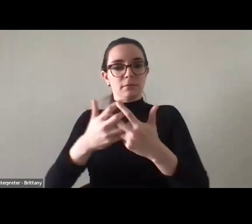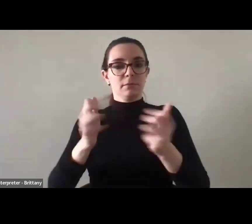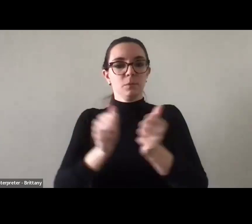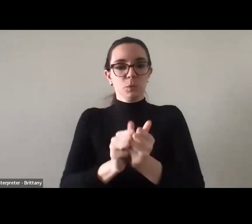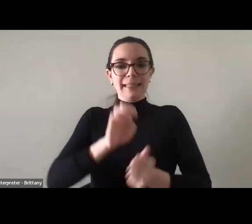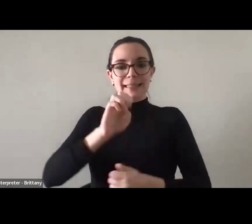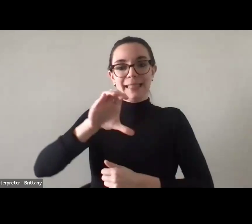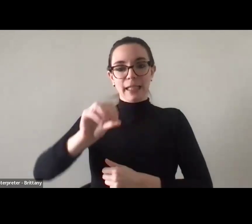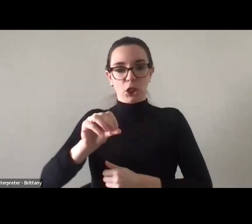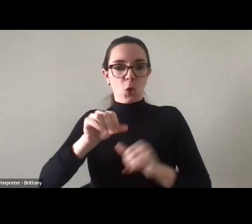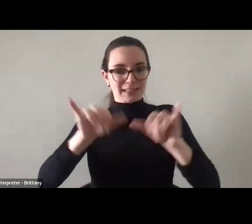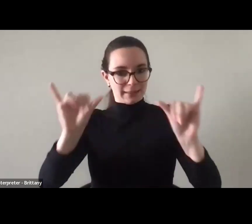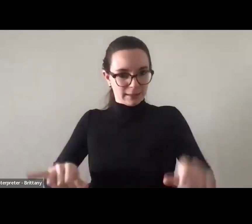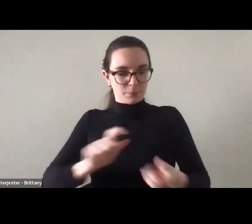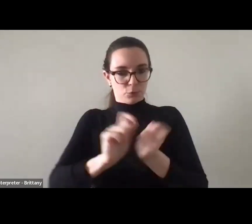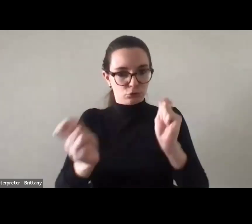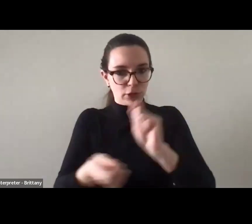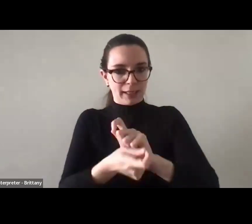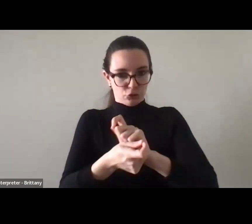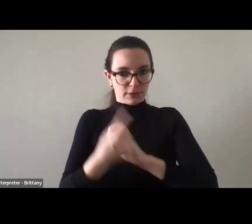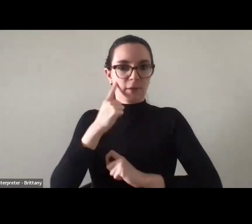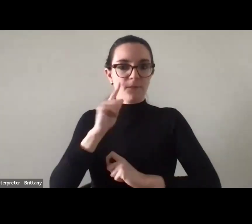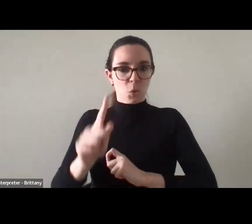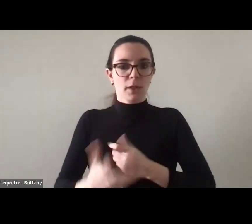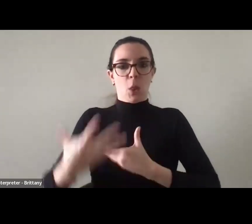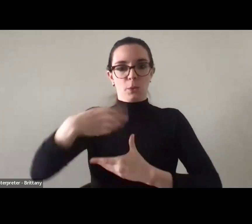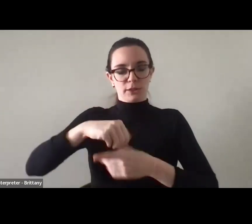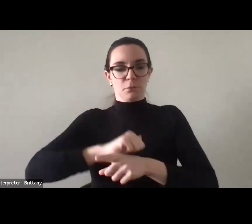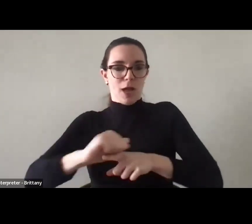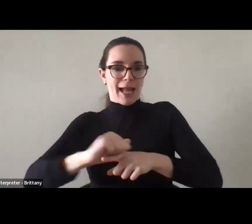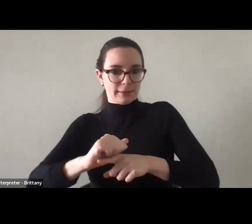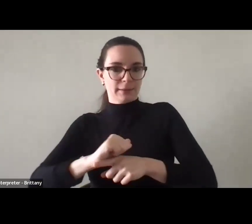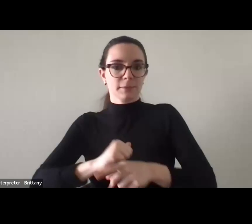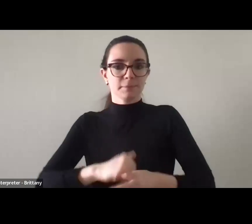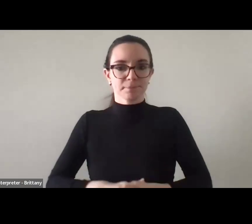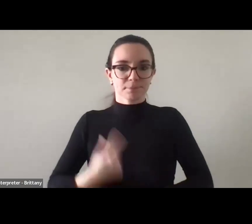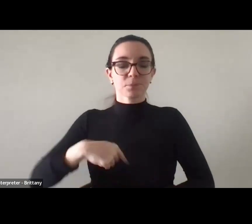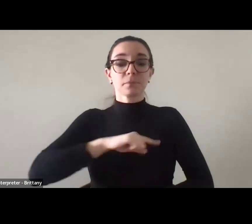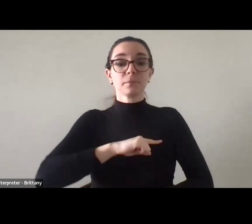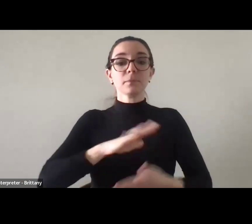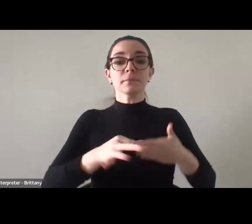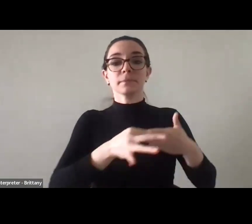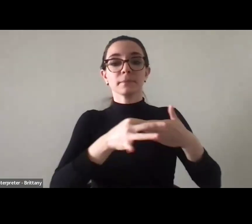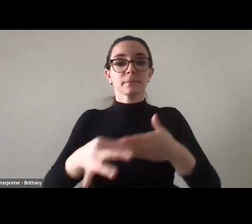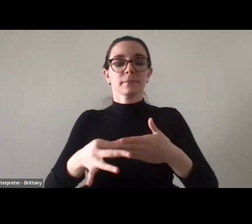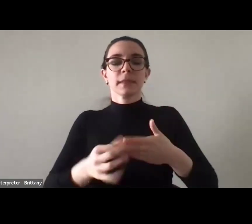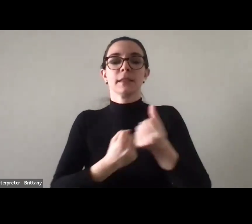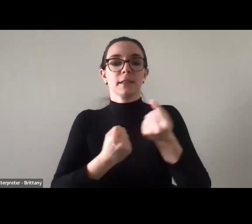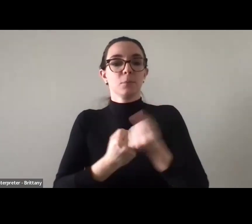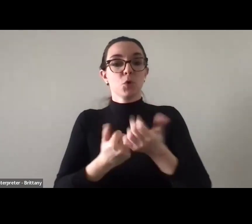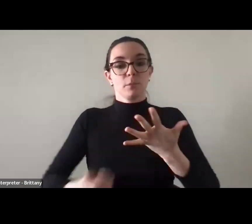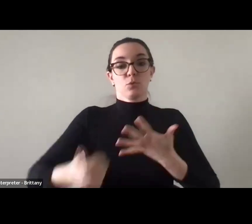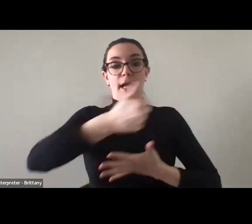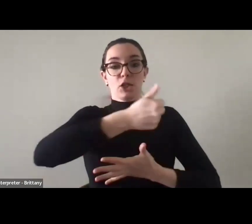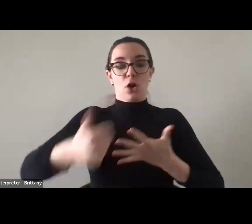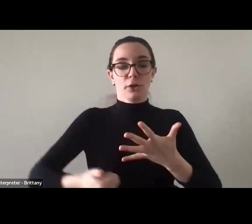to policy and practices for inclusive apprenticeships. Most notably, we have helped advance efforts to support priorities under the Federal